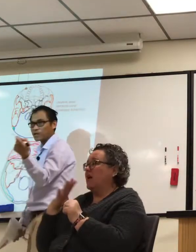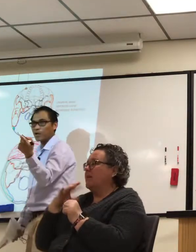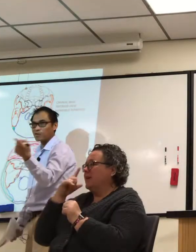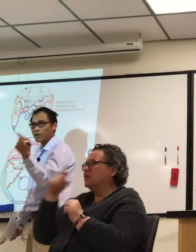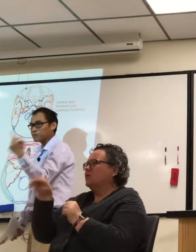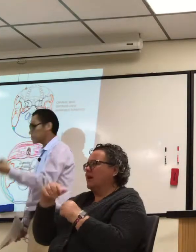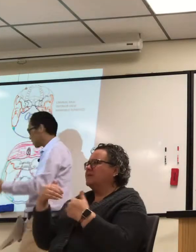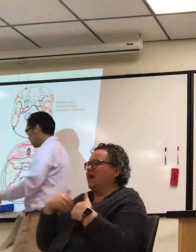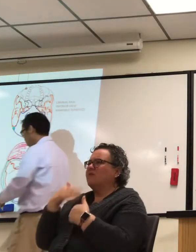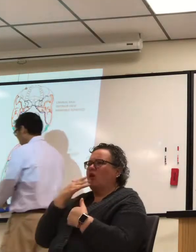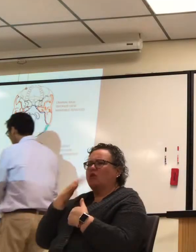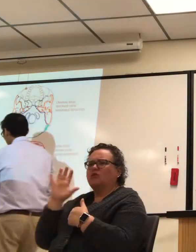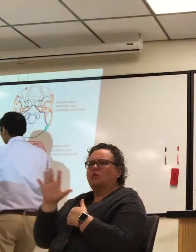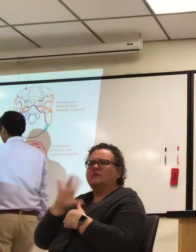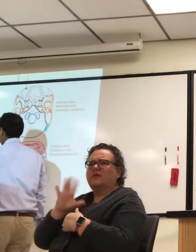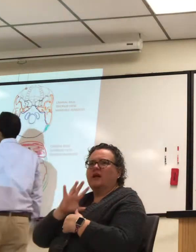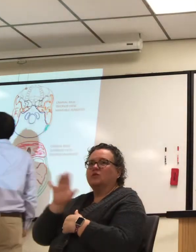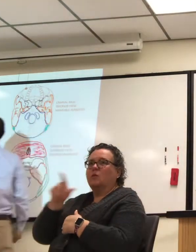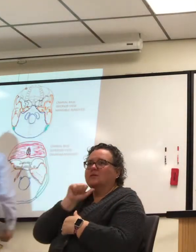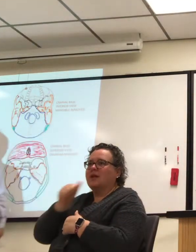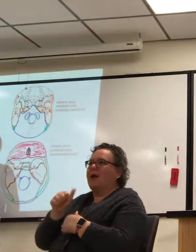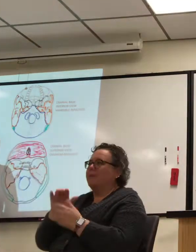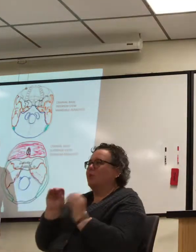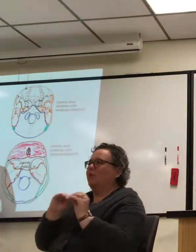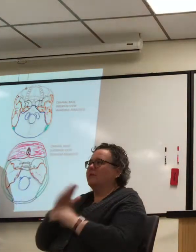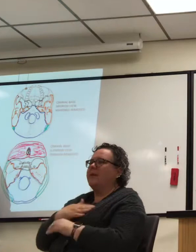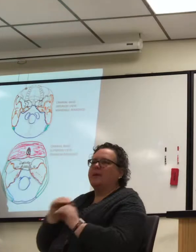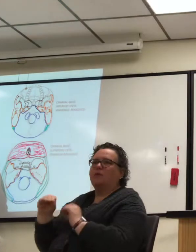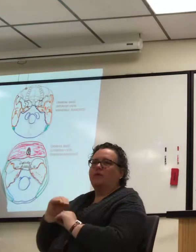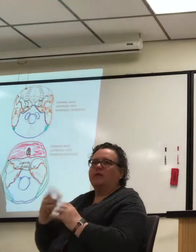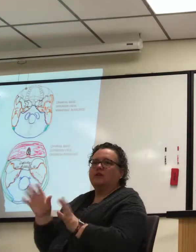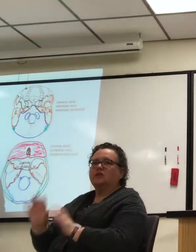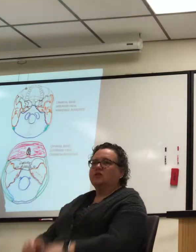got it colored, right? Yours isn't going to move.